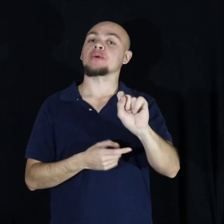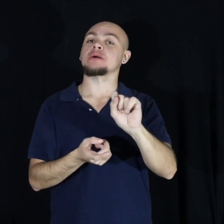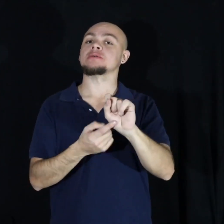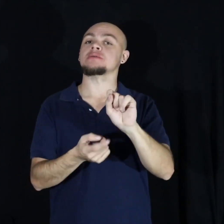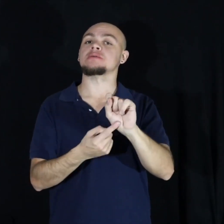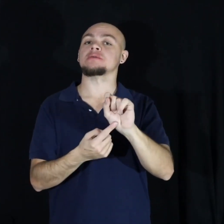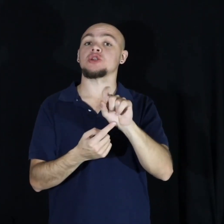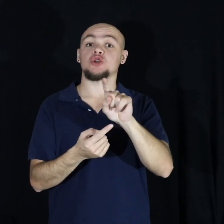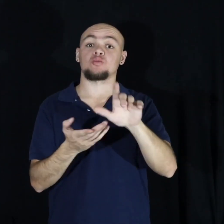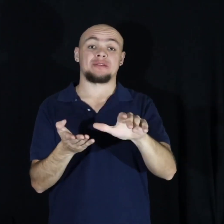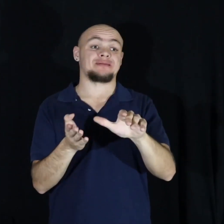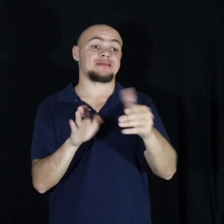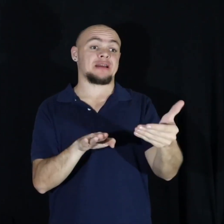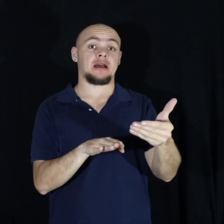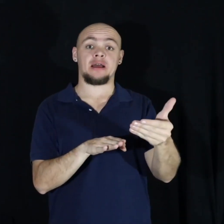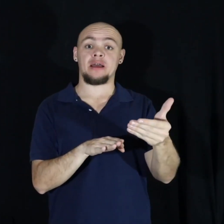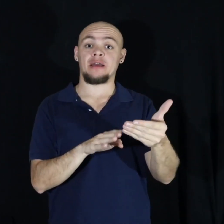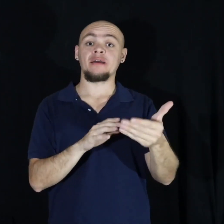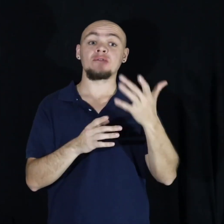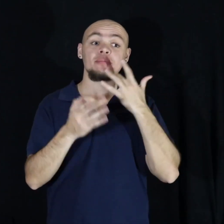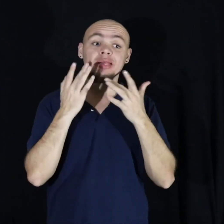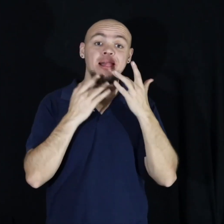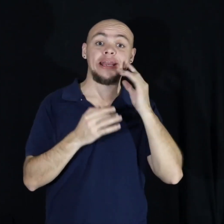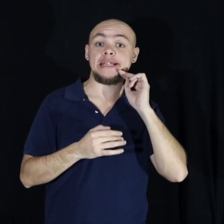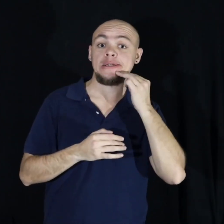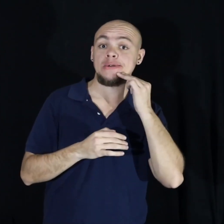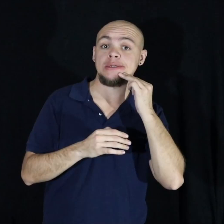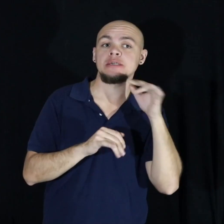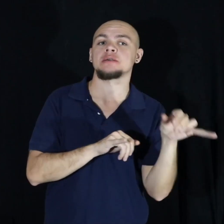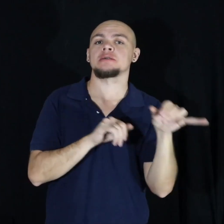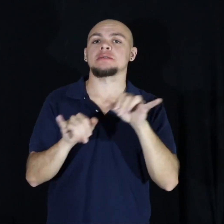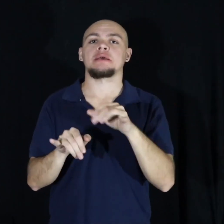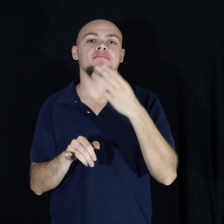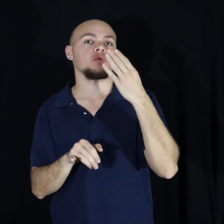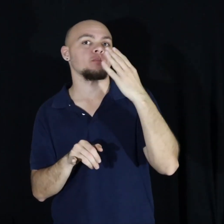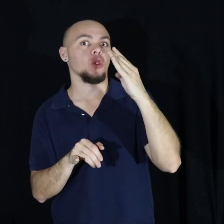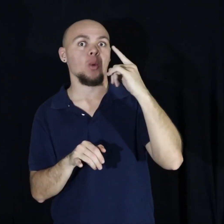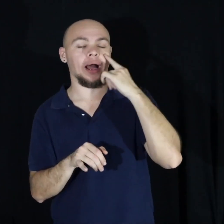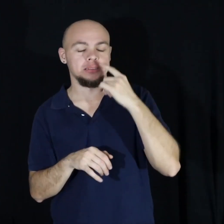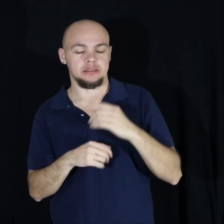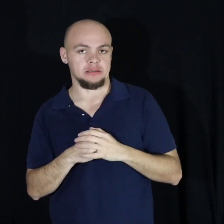as likely to die from poor nutrition as you are to have blue eyes.